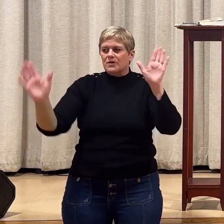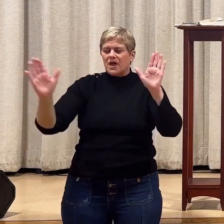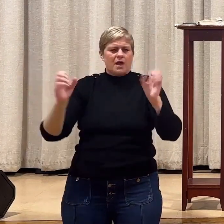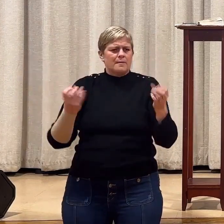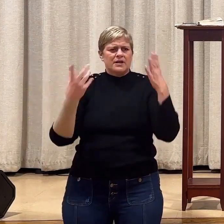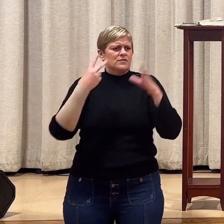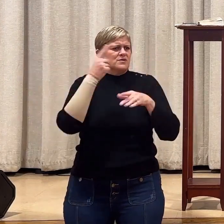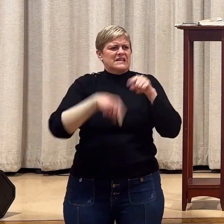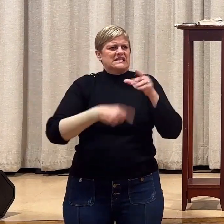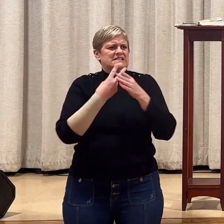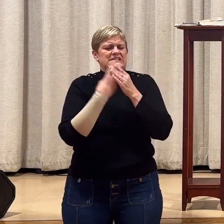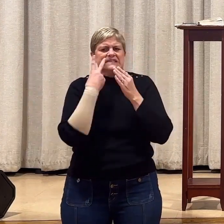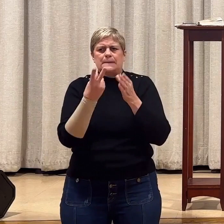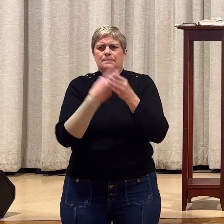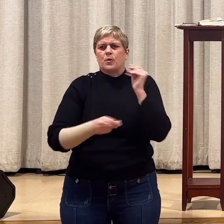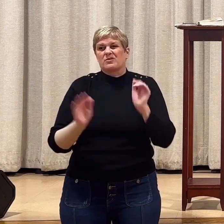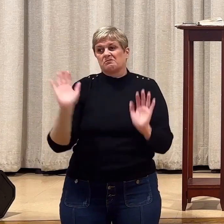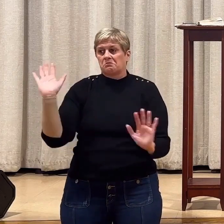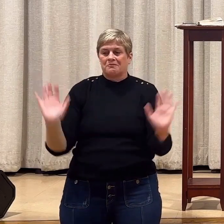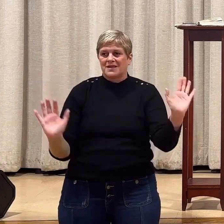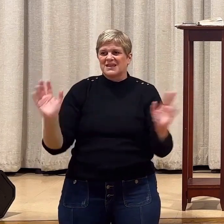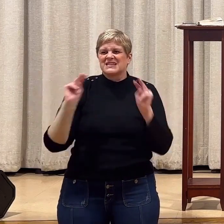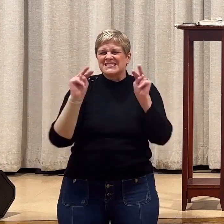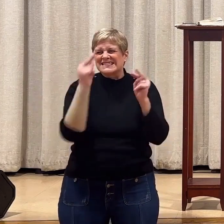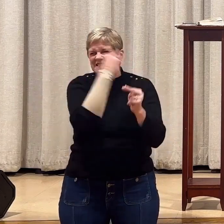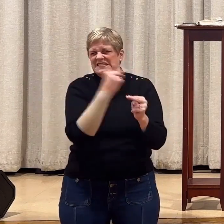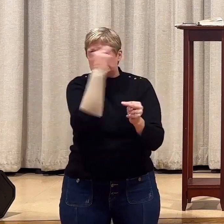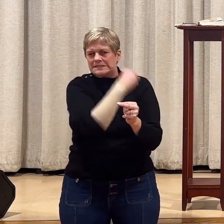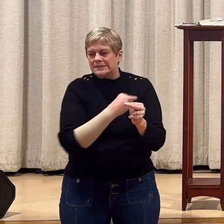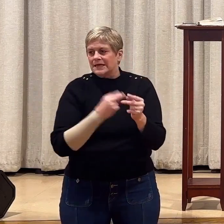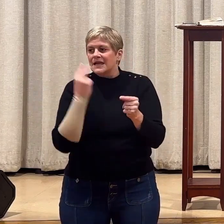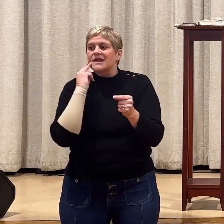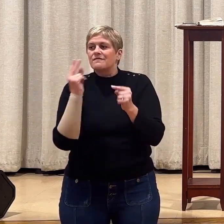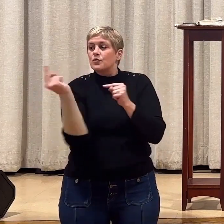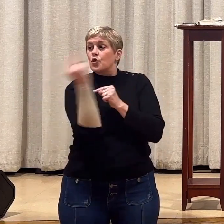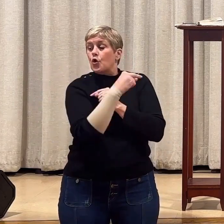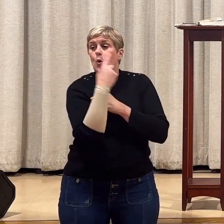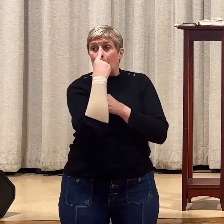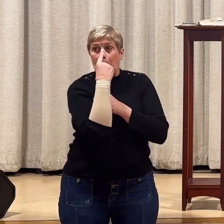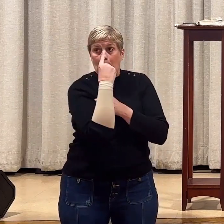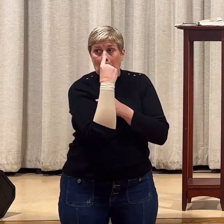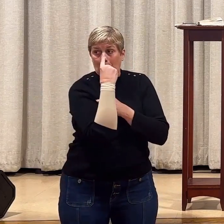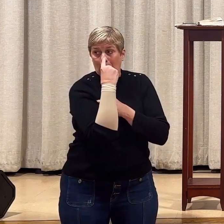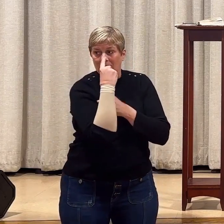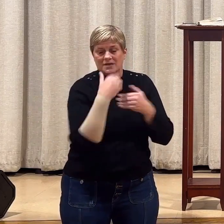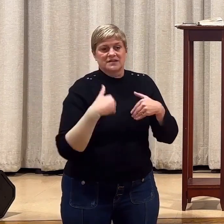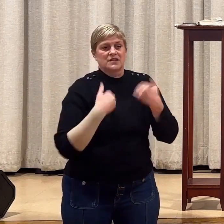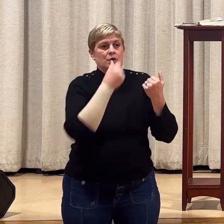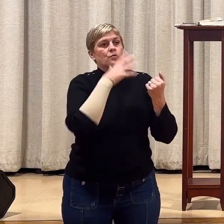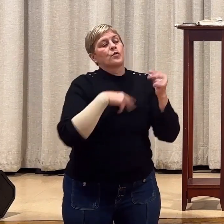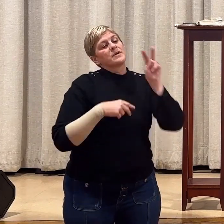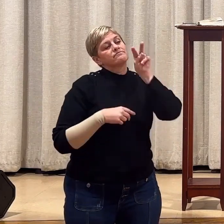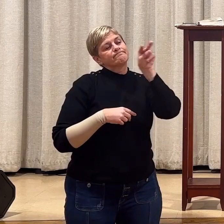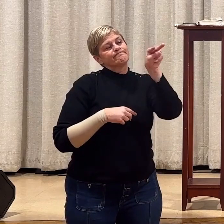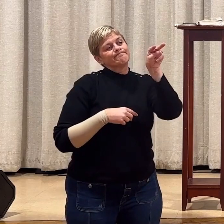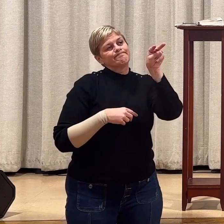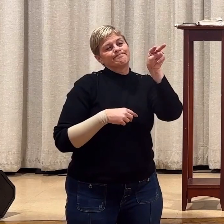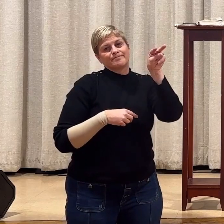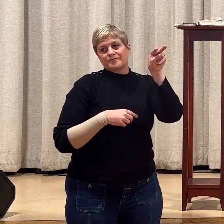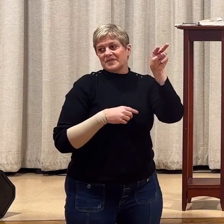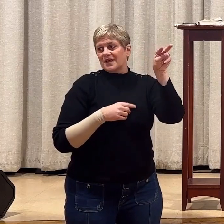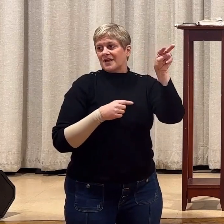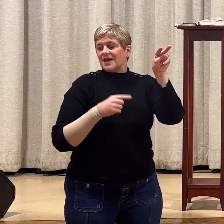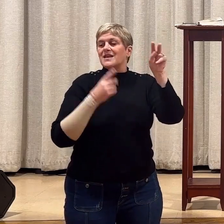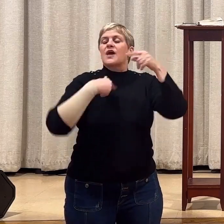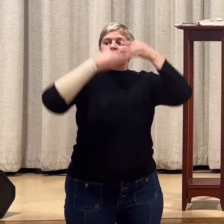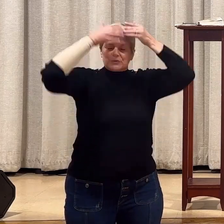can't see both yet? Honest. Keep looking. If you look at the nose, that's the young woman looking out. And that's